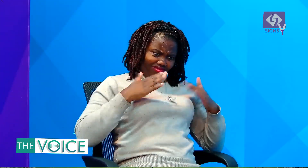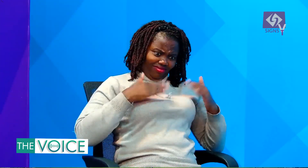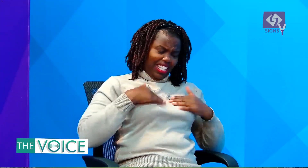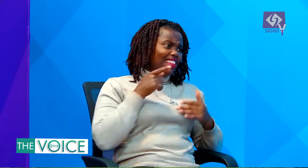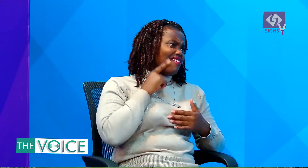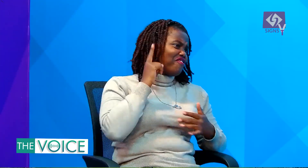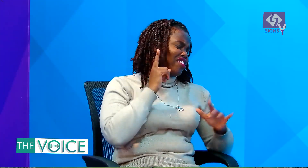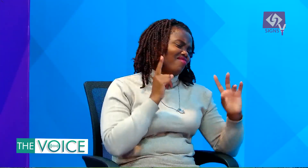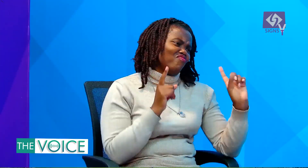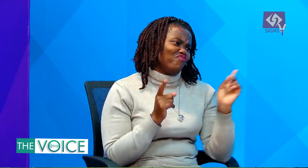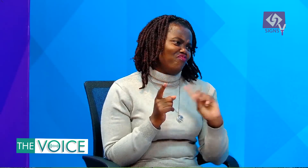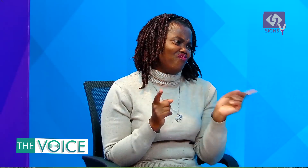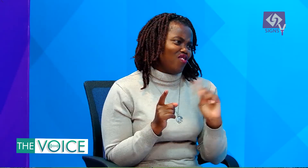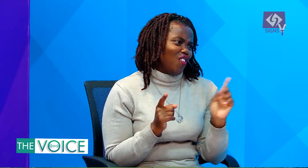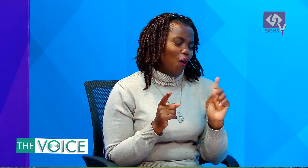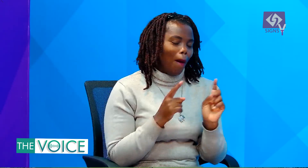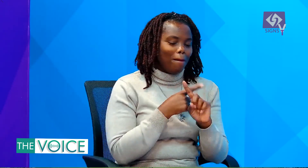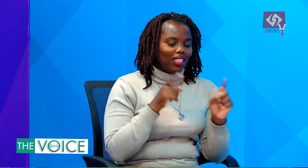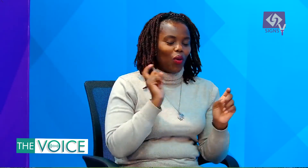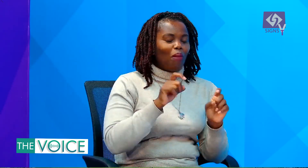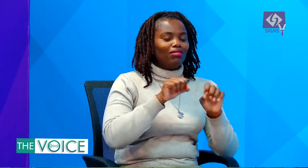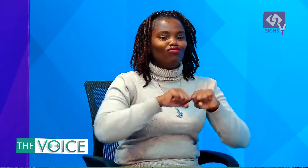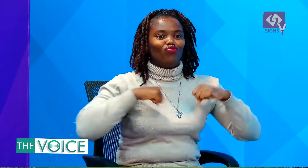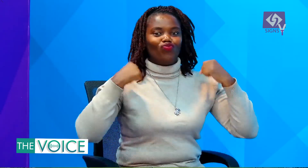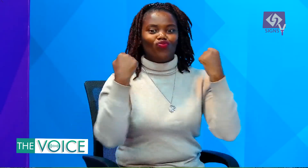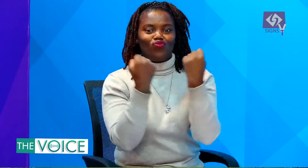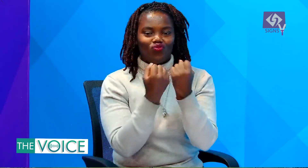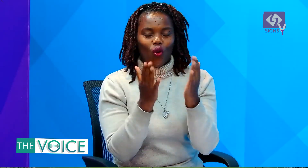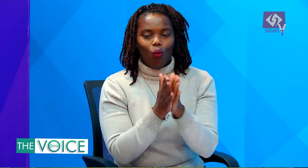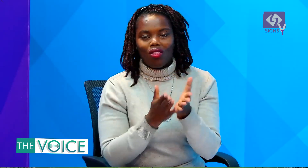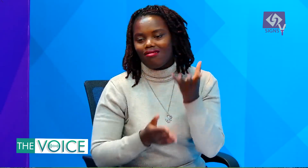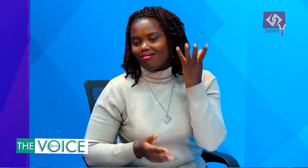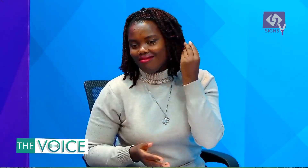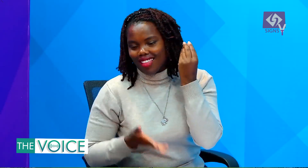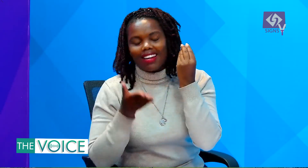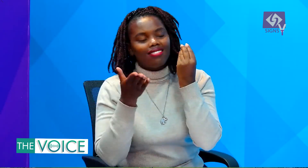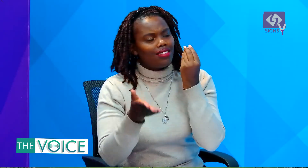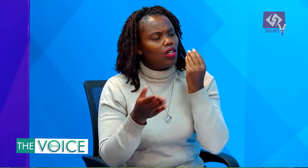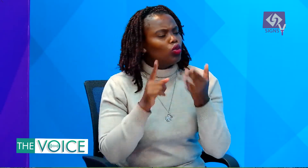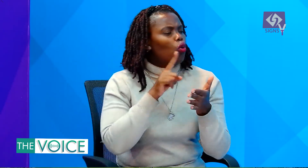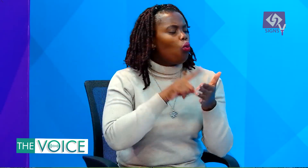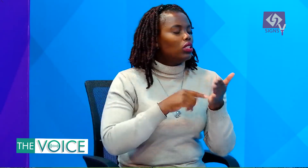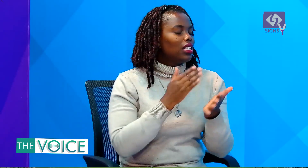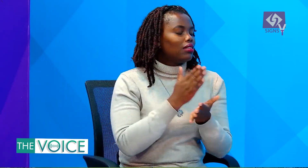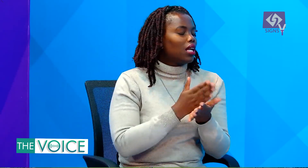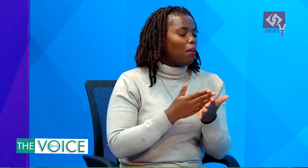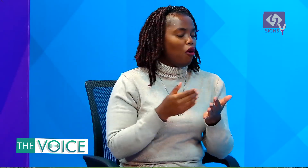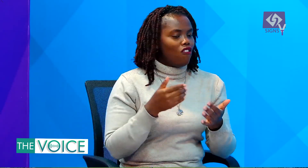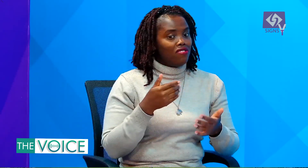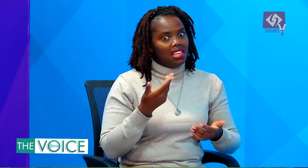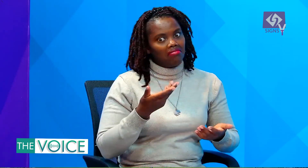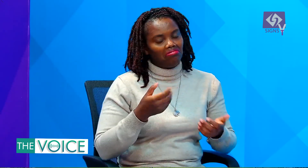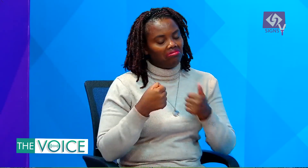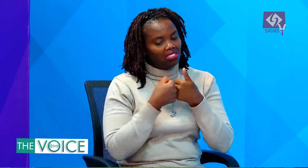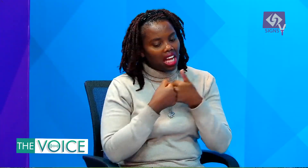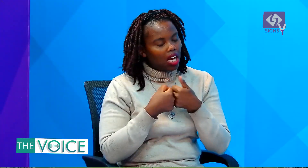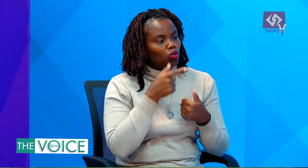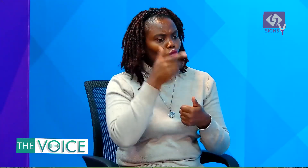we have our own life as deaf people, but we don't live independently. We have to interact